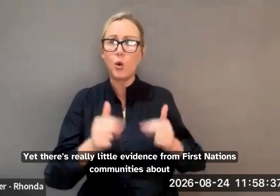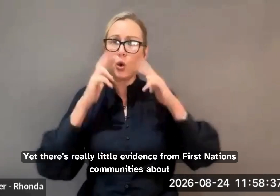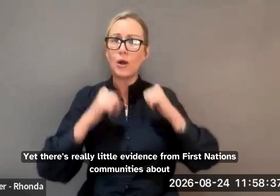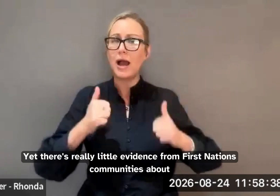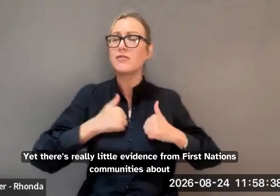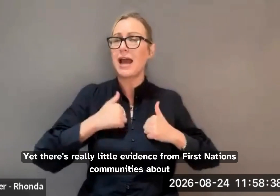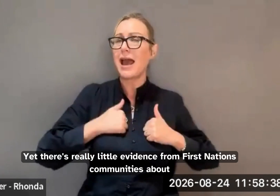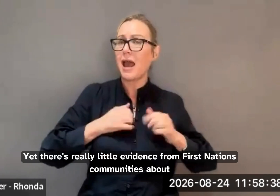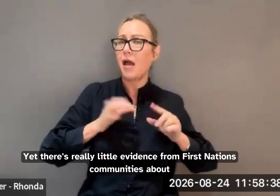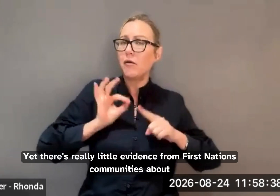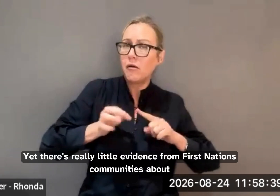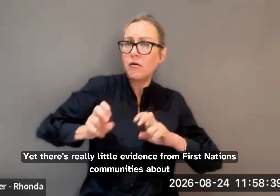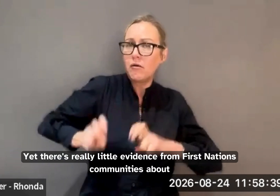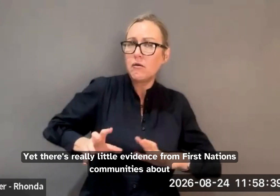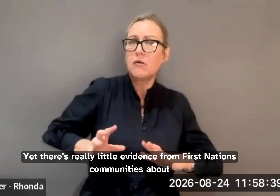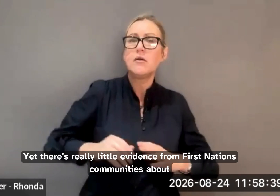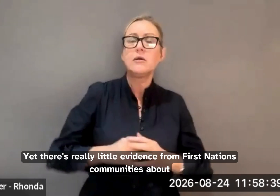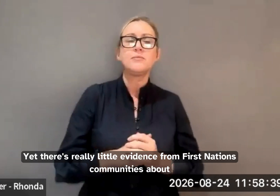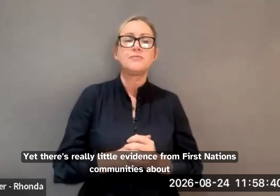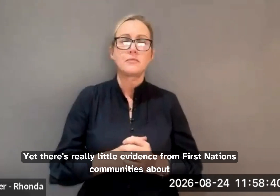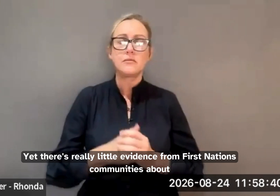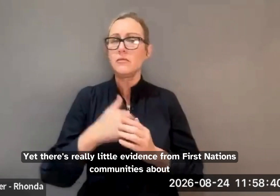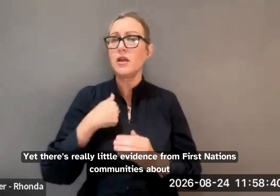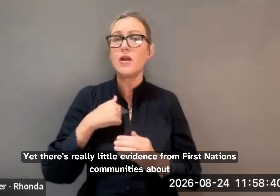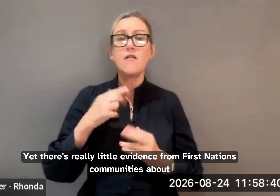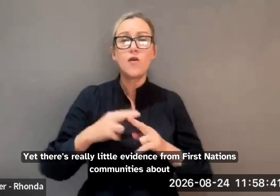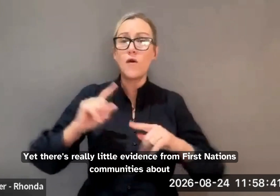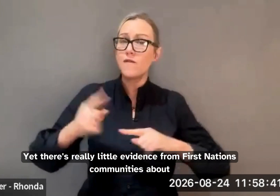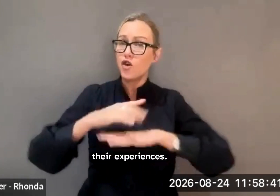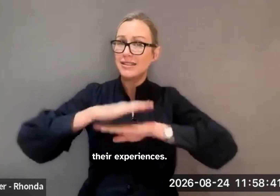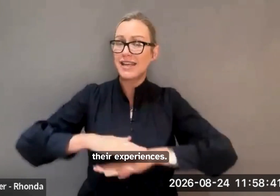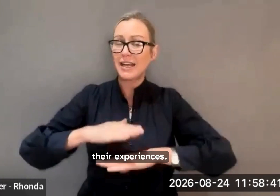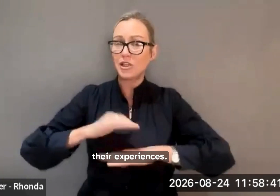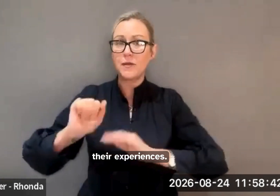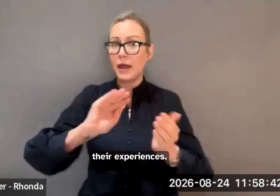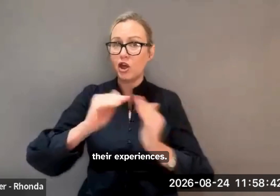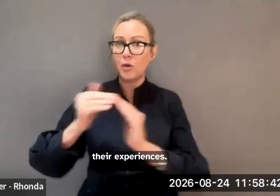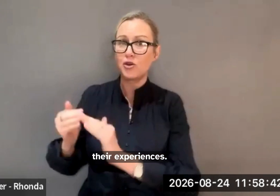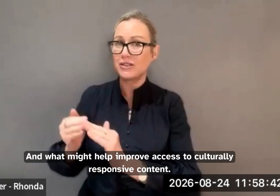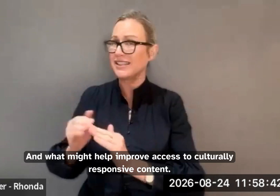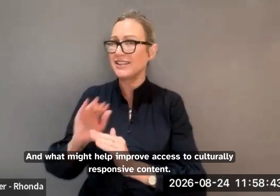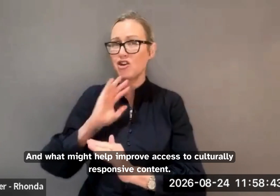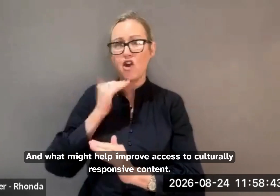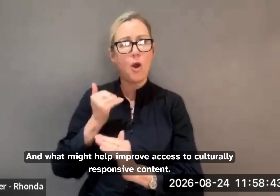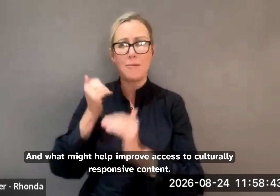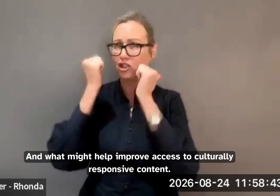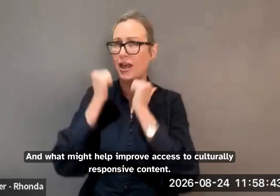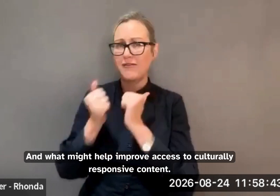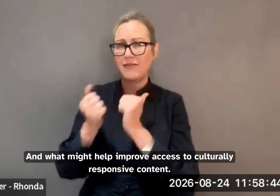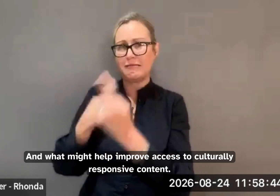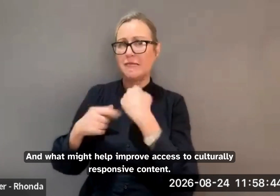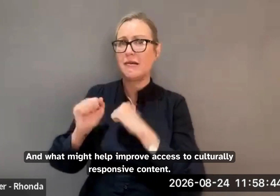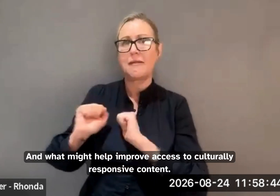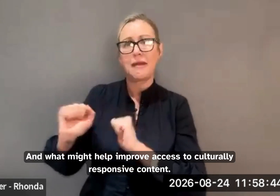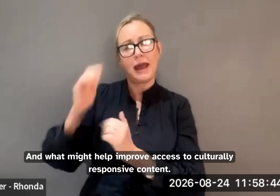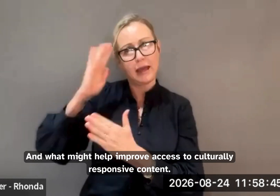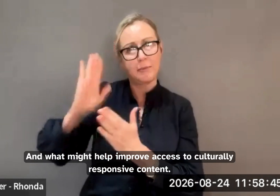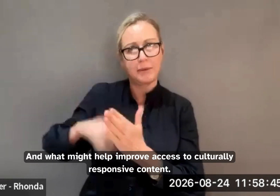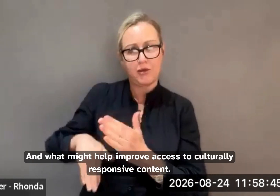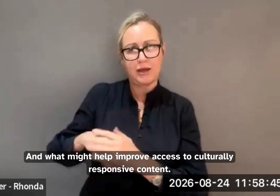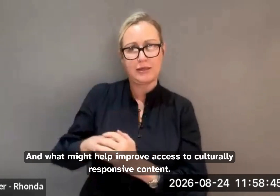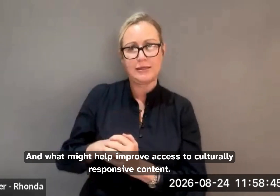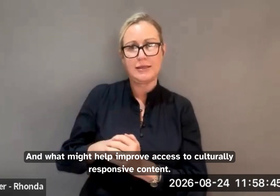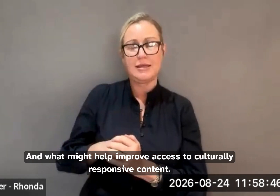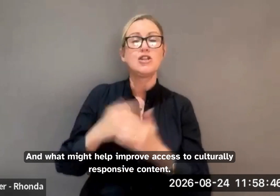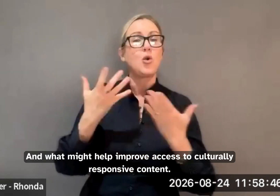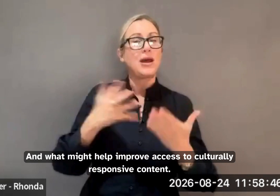Yet there's really little evidence from First Nations communities about their experiences and what might help improve